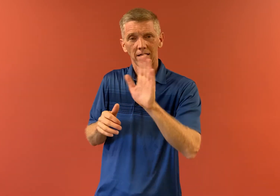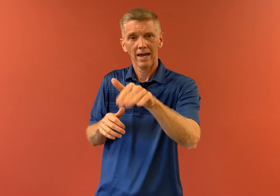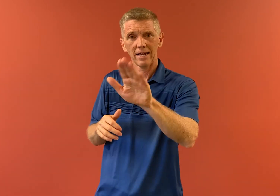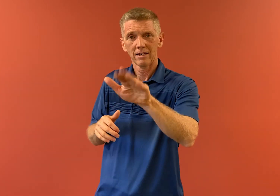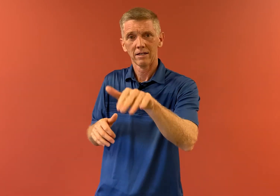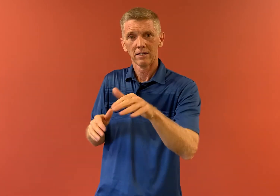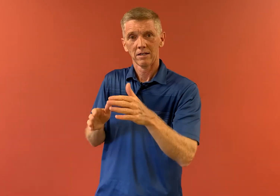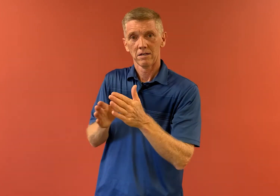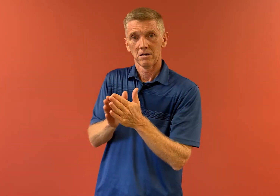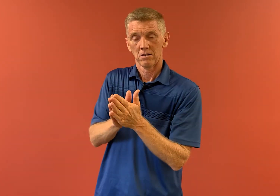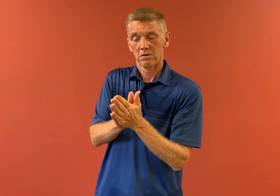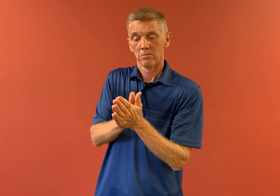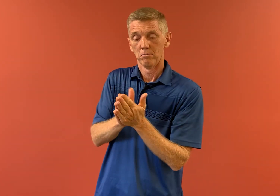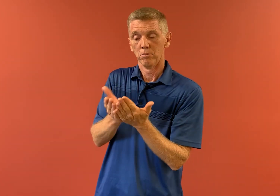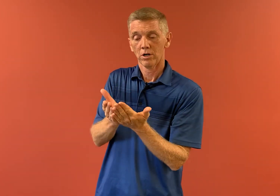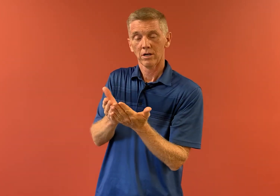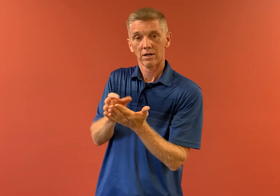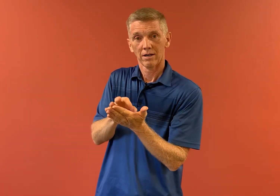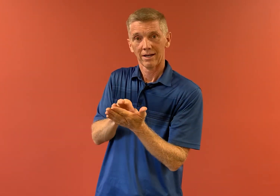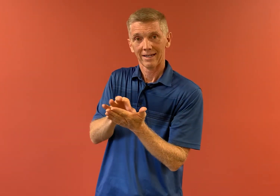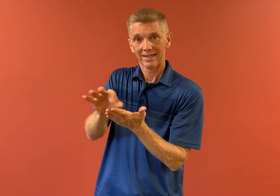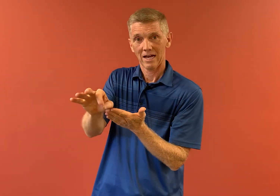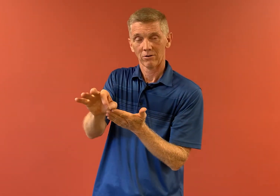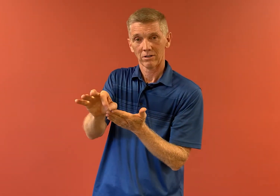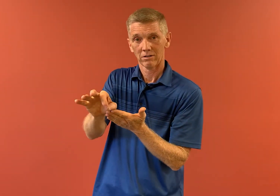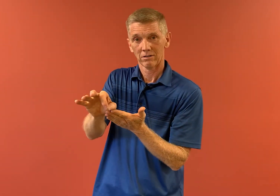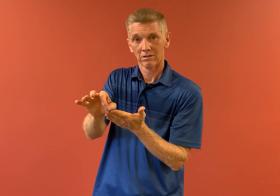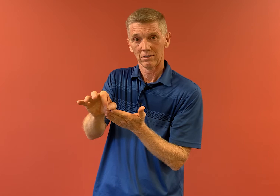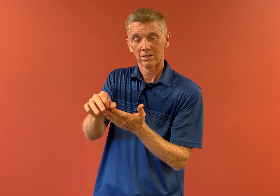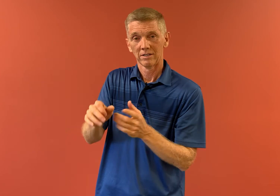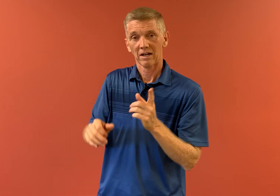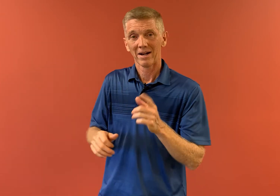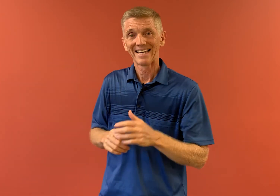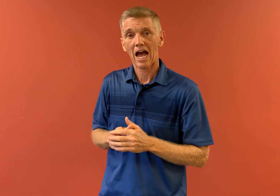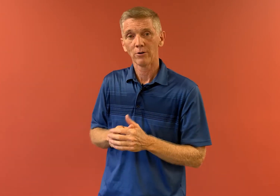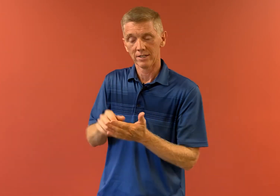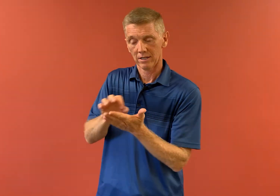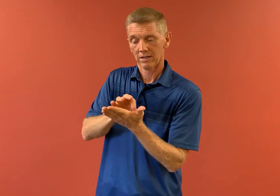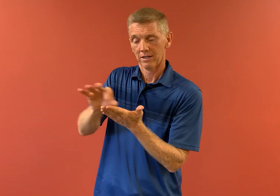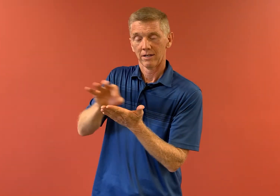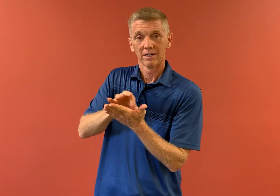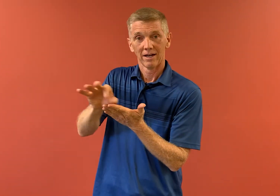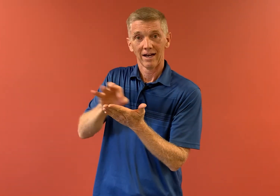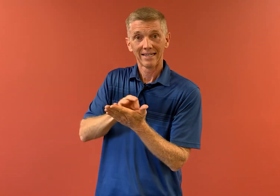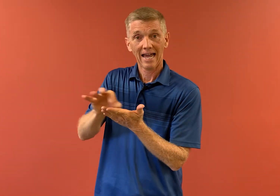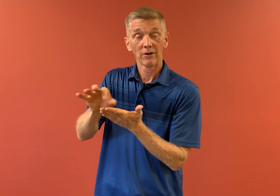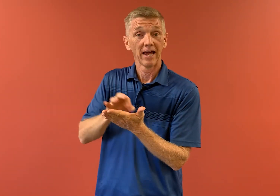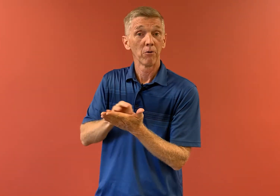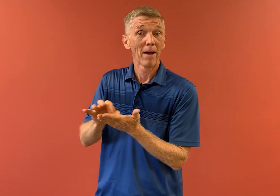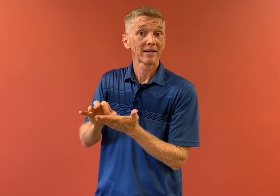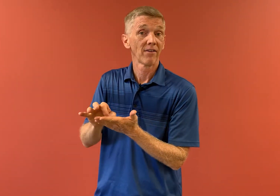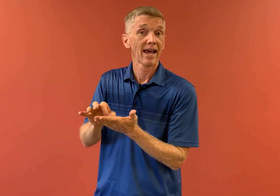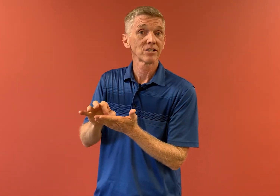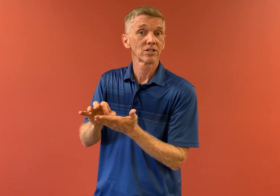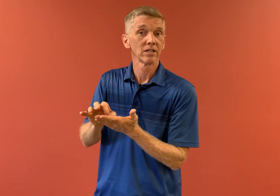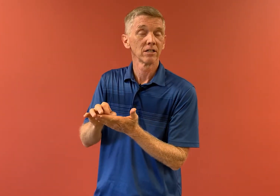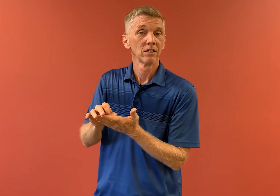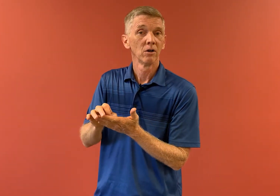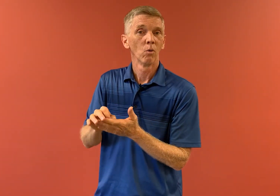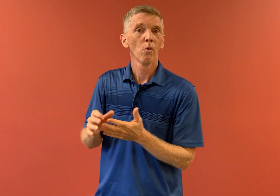Hey, book, count. Let's talk about accounting. Accounting. Hey, we're back to that agency. What would